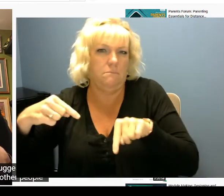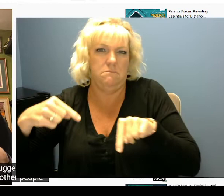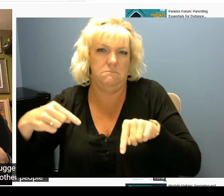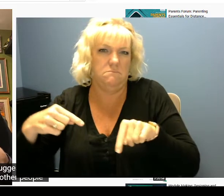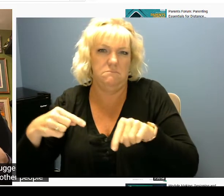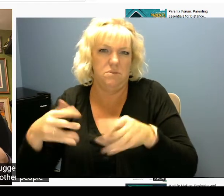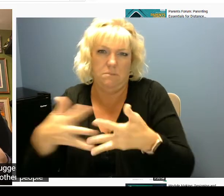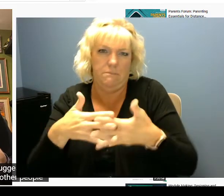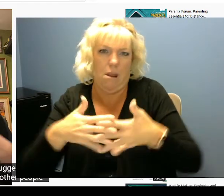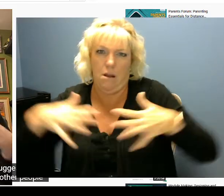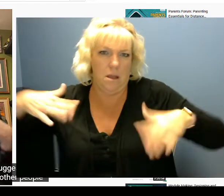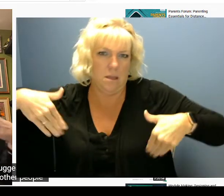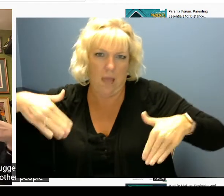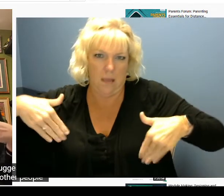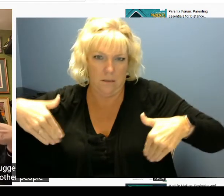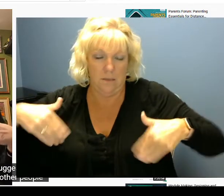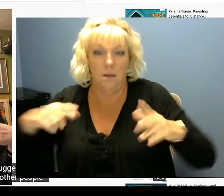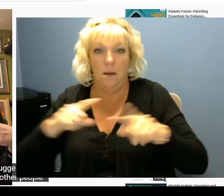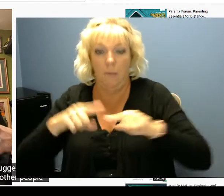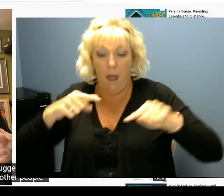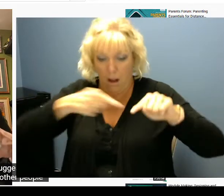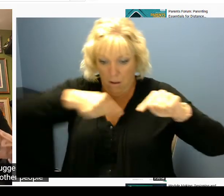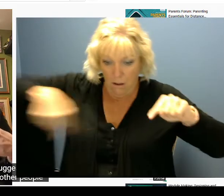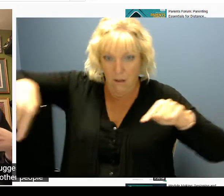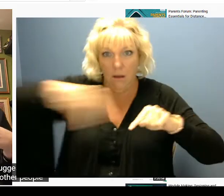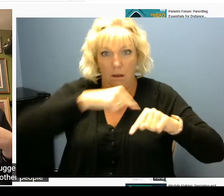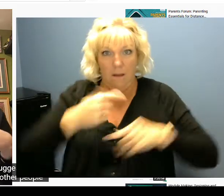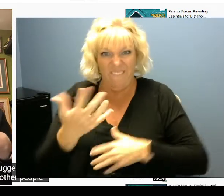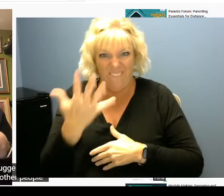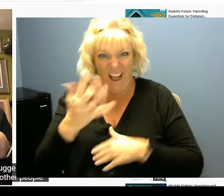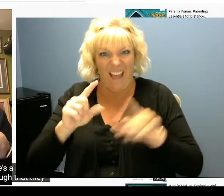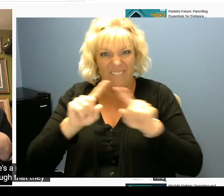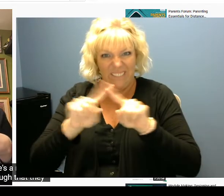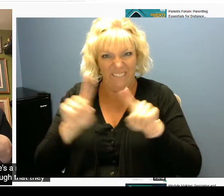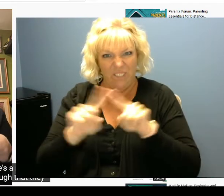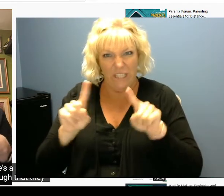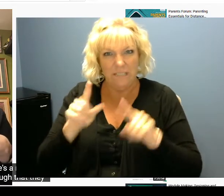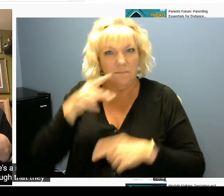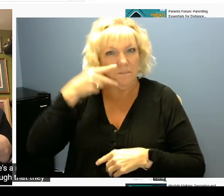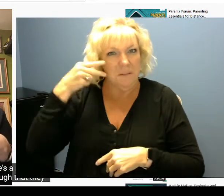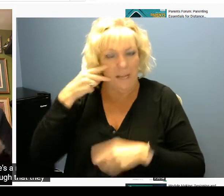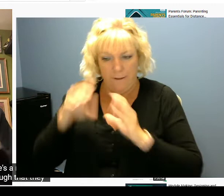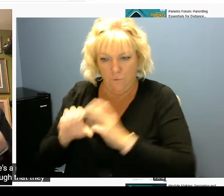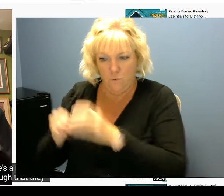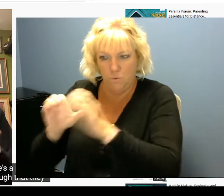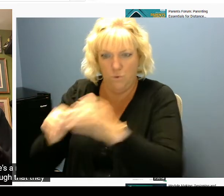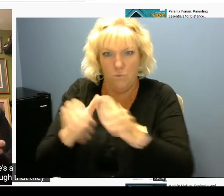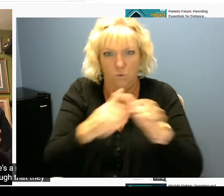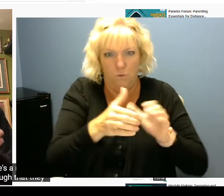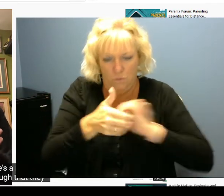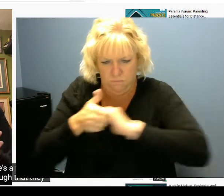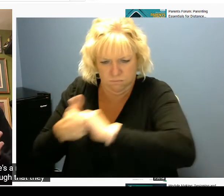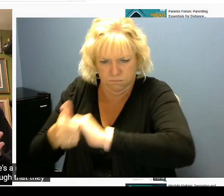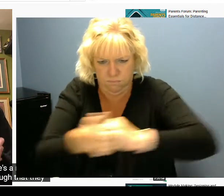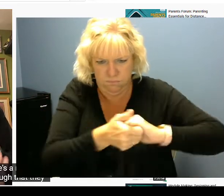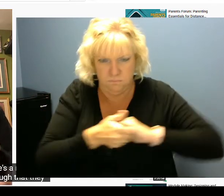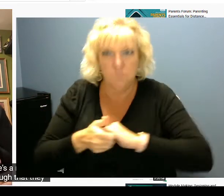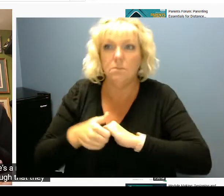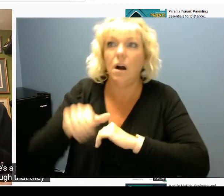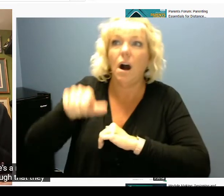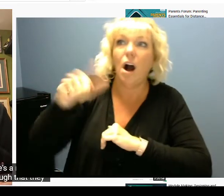that they need that strength, that other people want stuff that they have, and there's a need to maybe protect